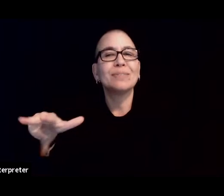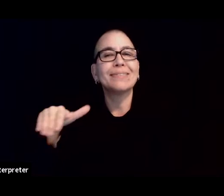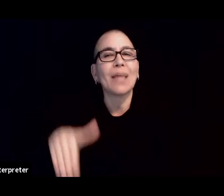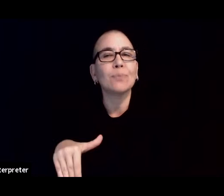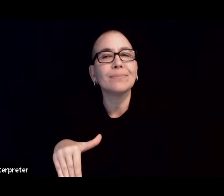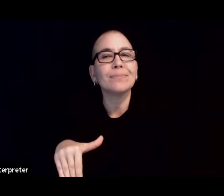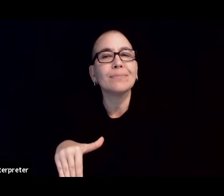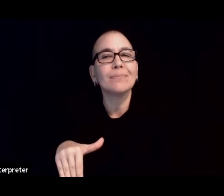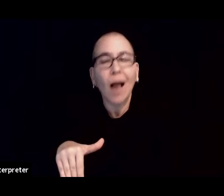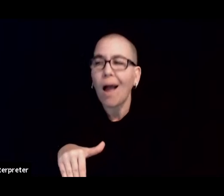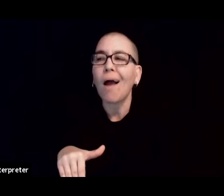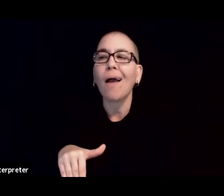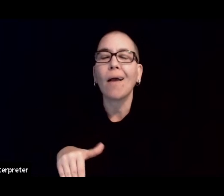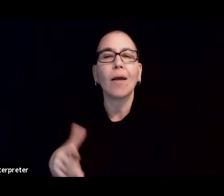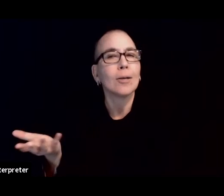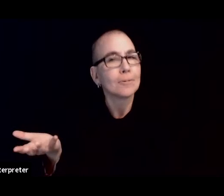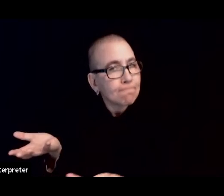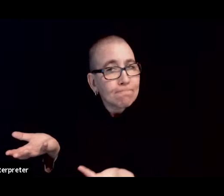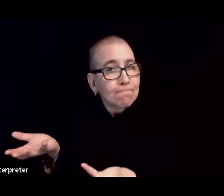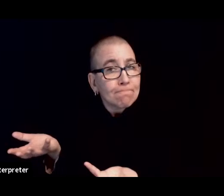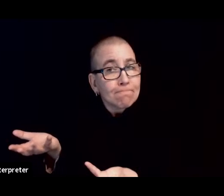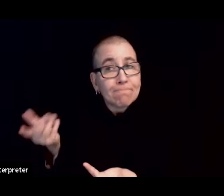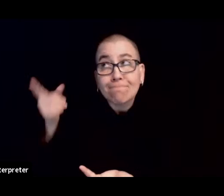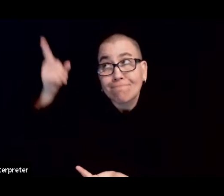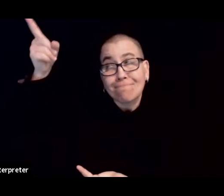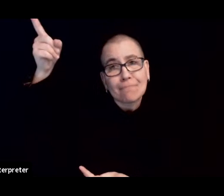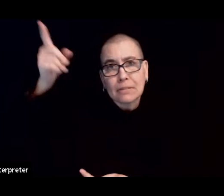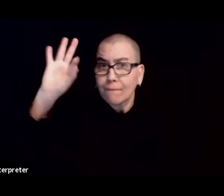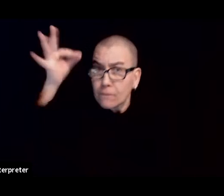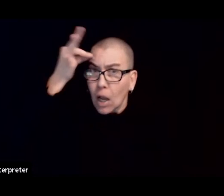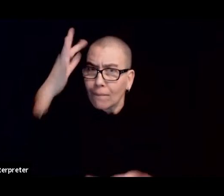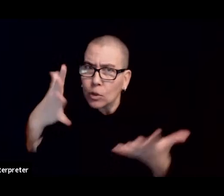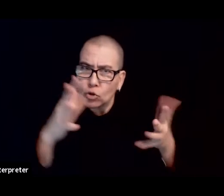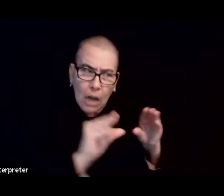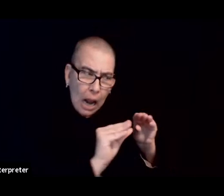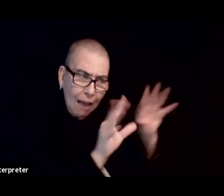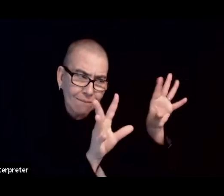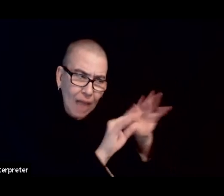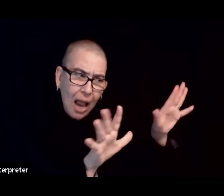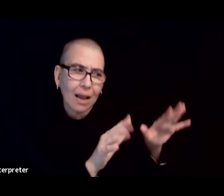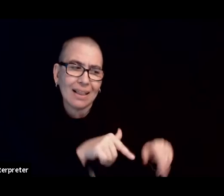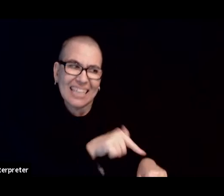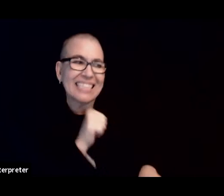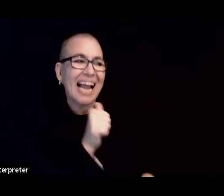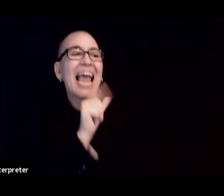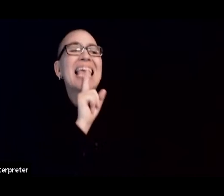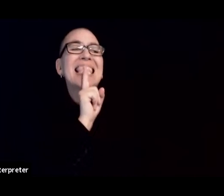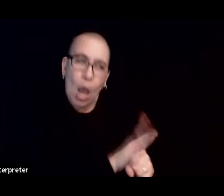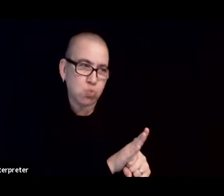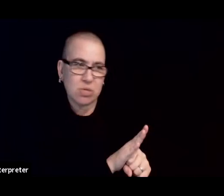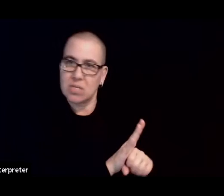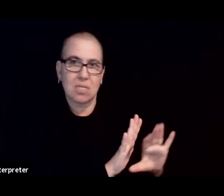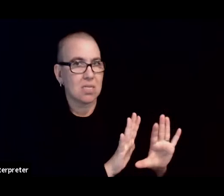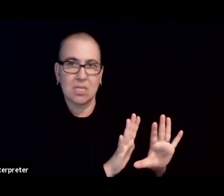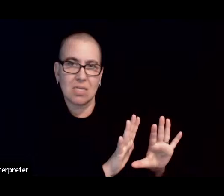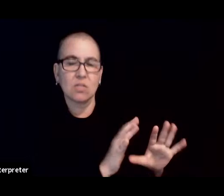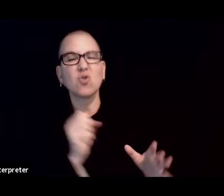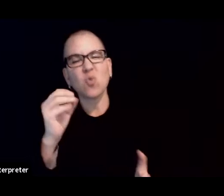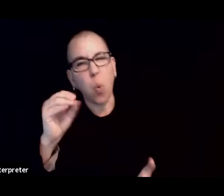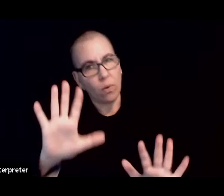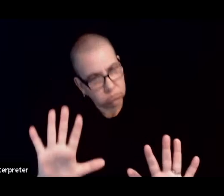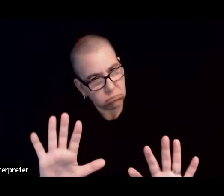can change rapidly, and that's why we want the public to recognize that when things do change, that's not